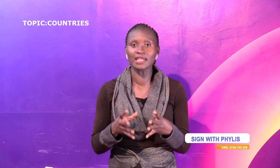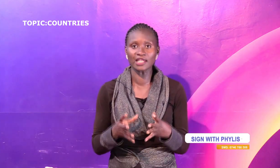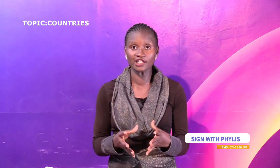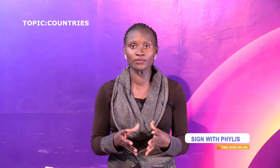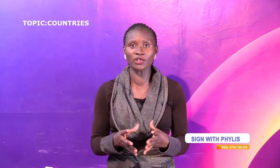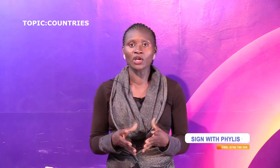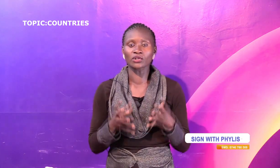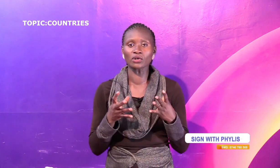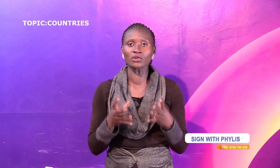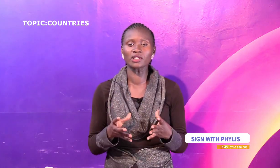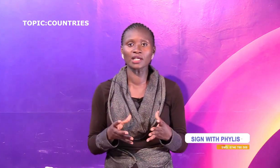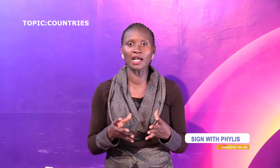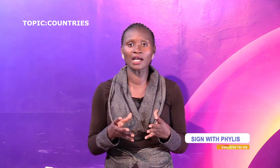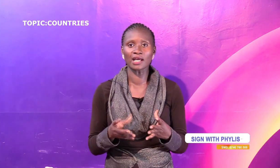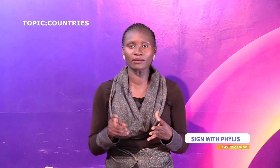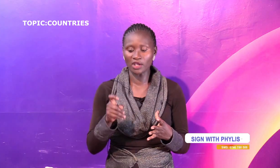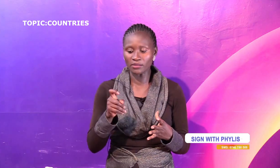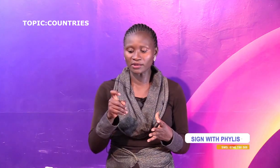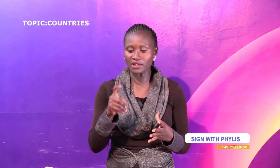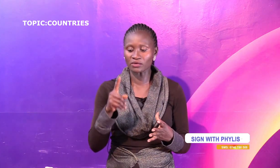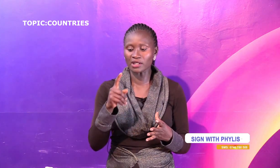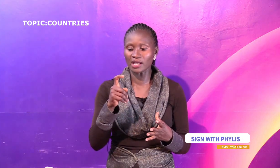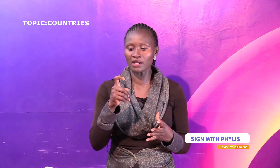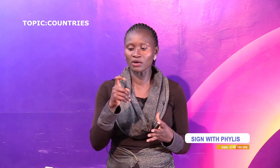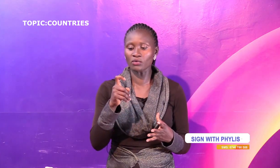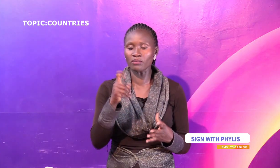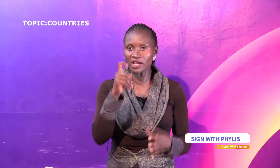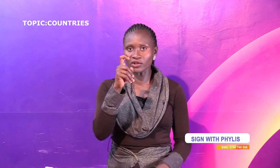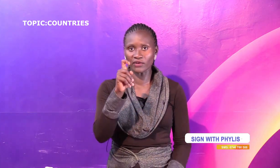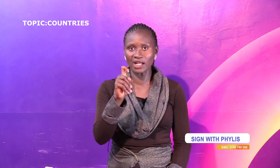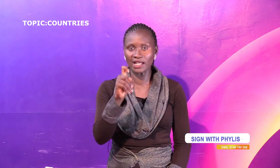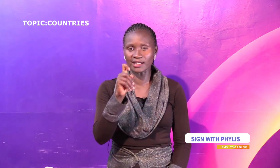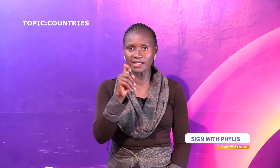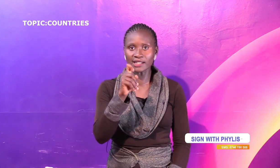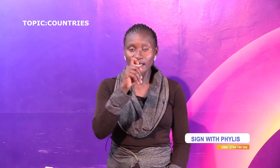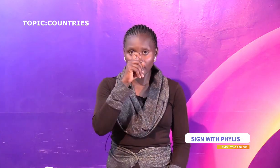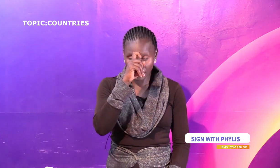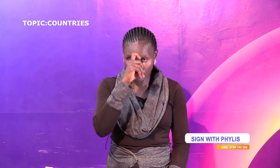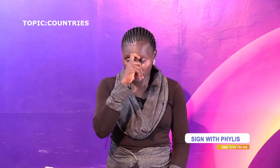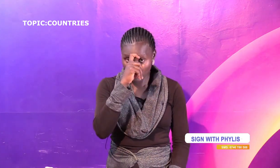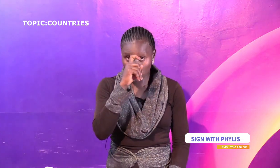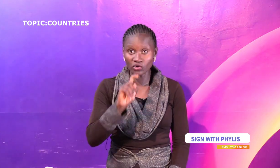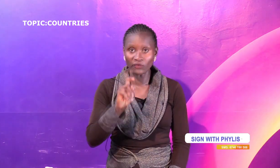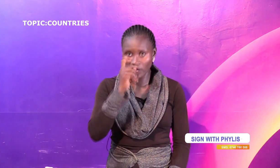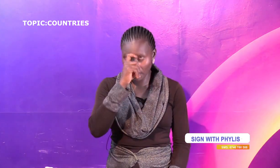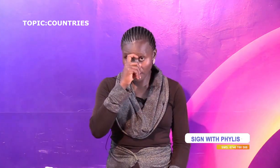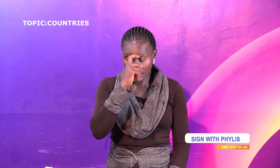Egypt? So using maybe this one, you bend your finger like this, and then you tap it on your forehead